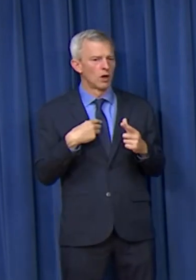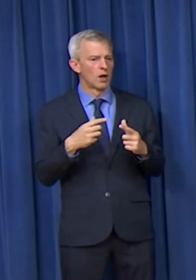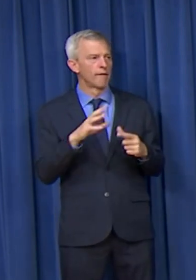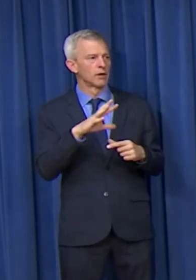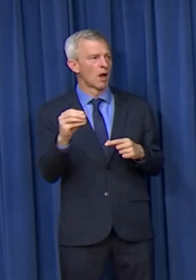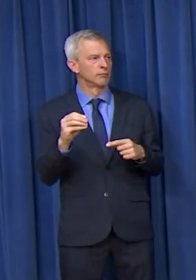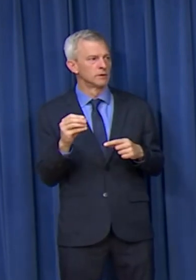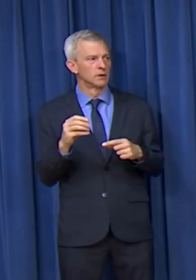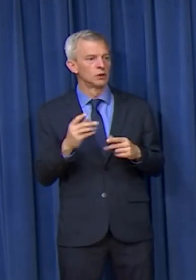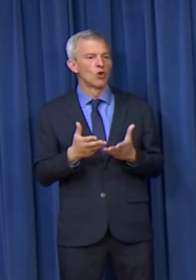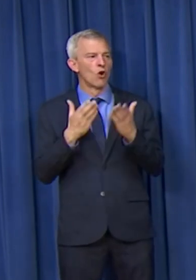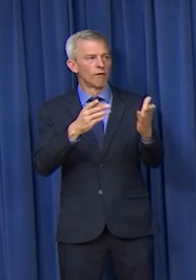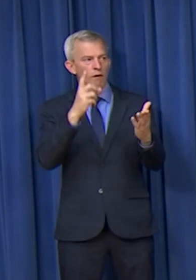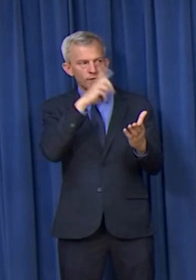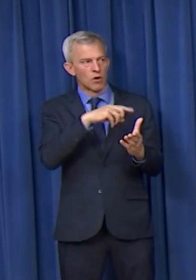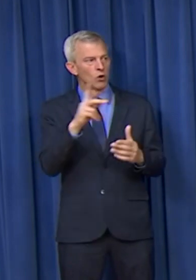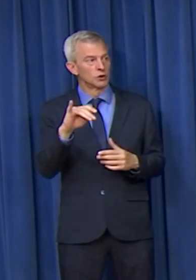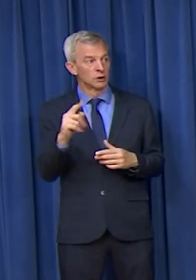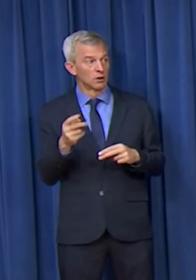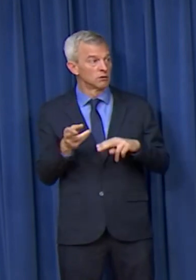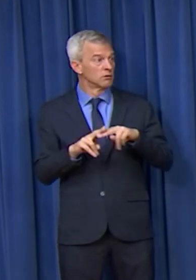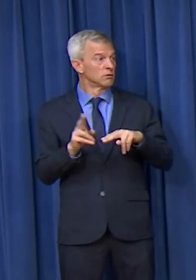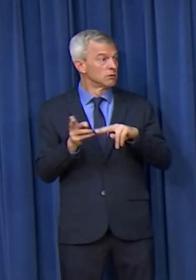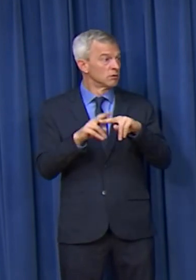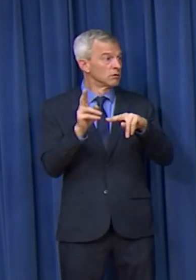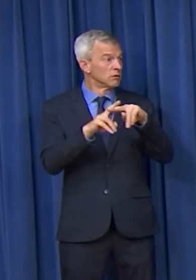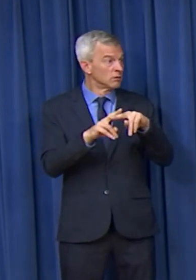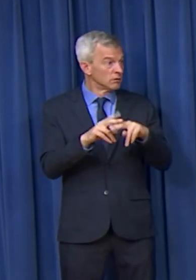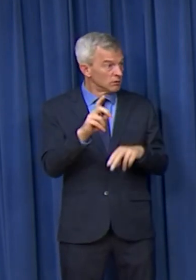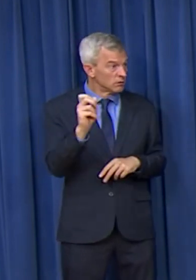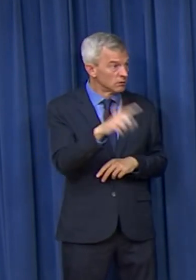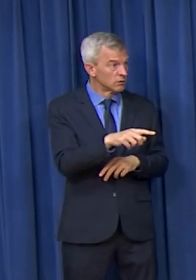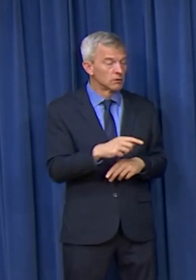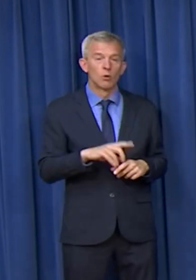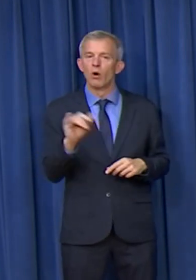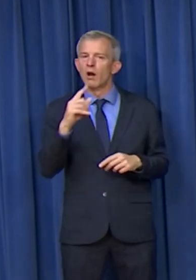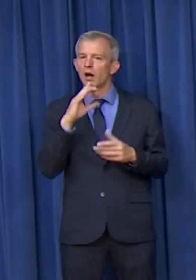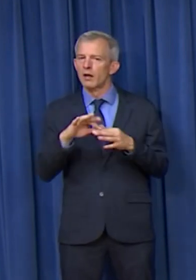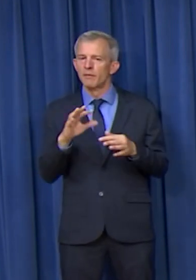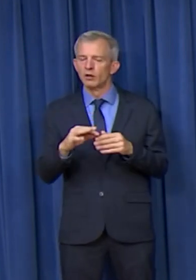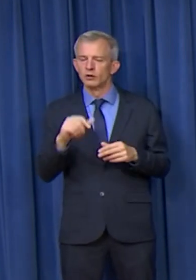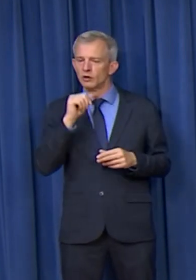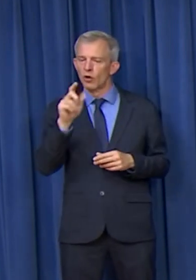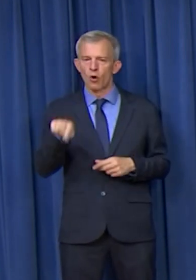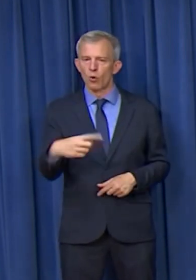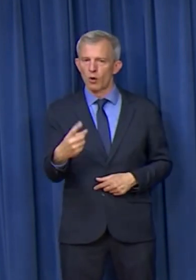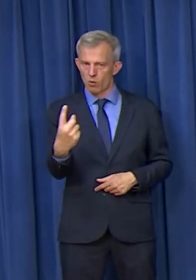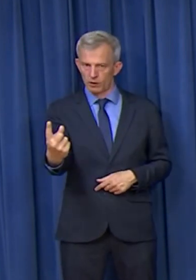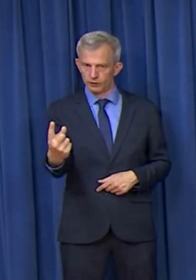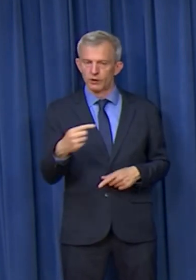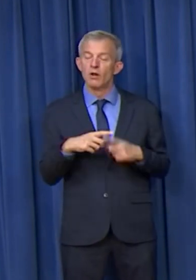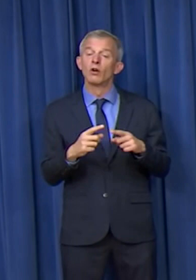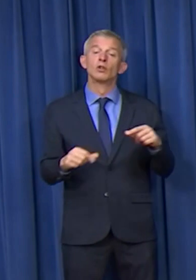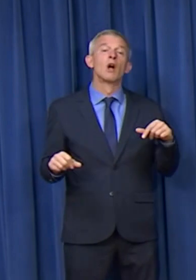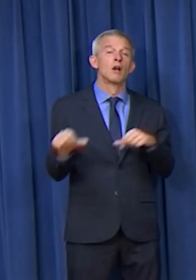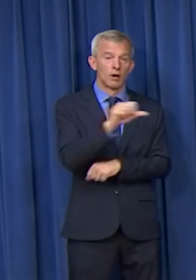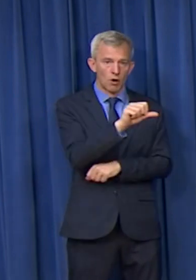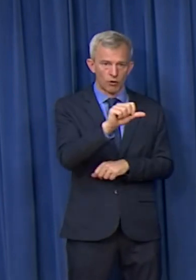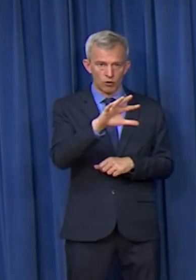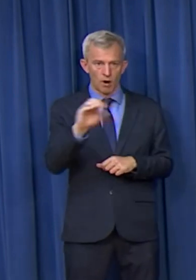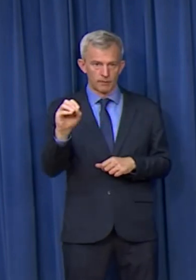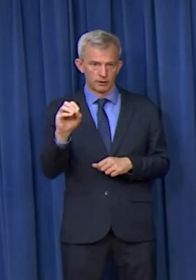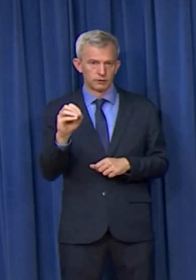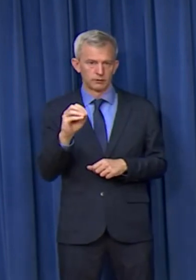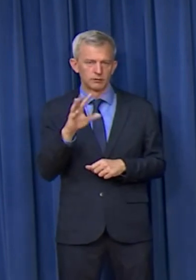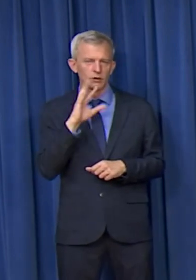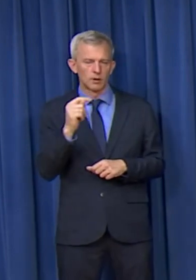false test kits? So as I mentioned, this is not an isolated instance. I alluded just a moment ago to another company with which